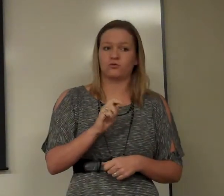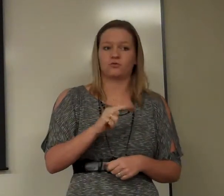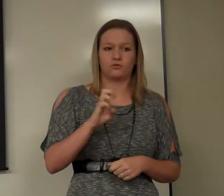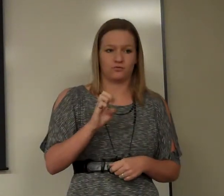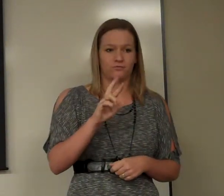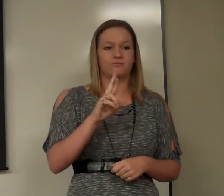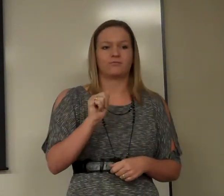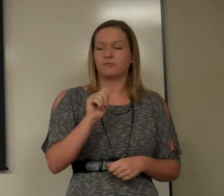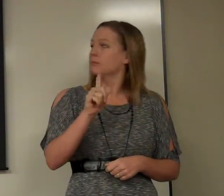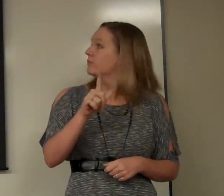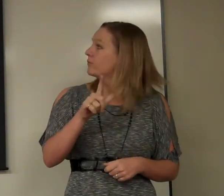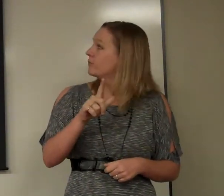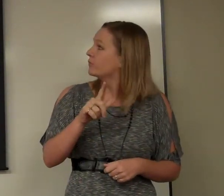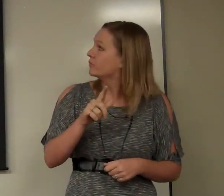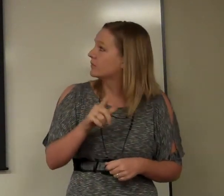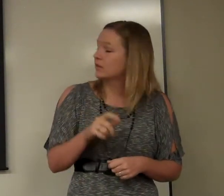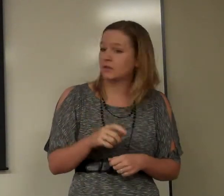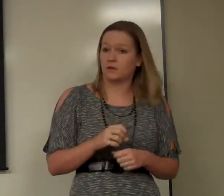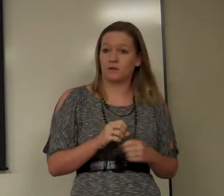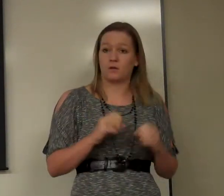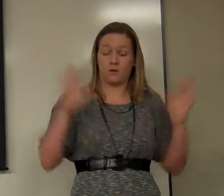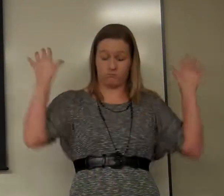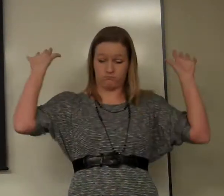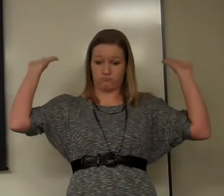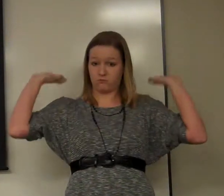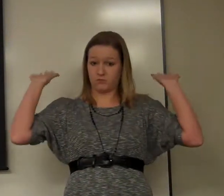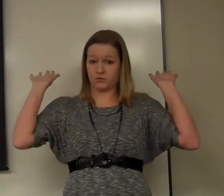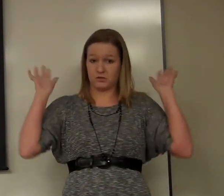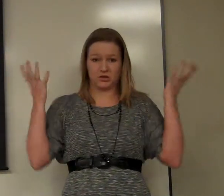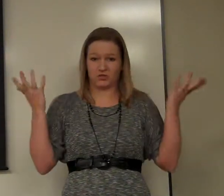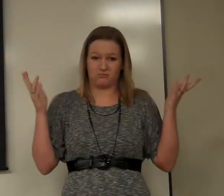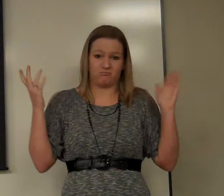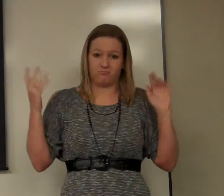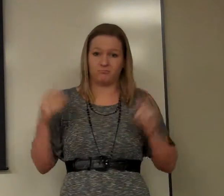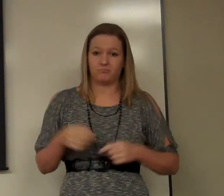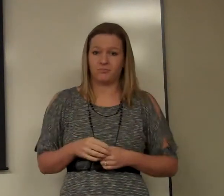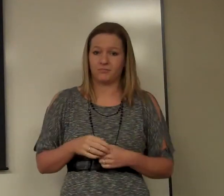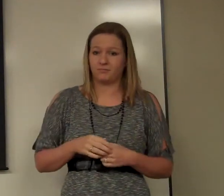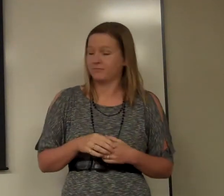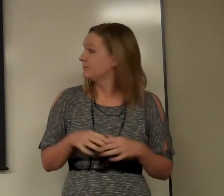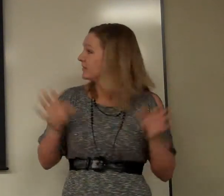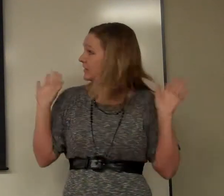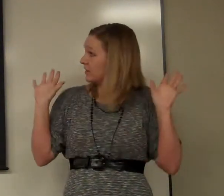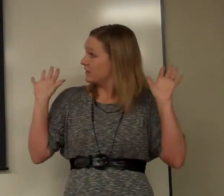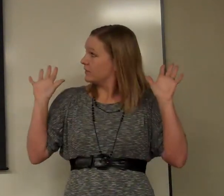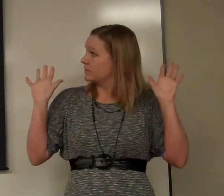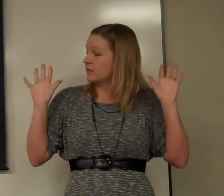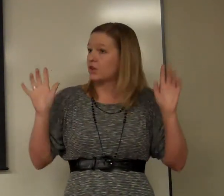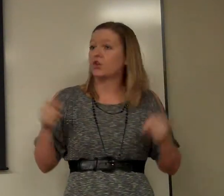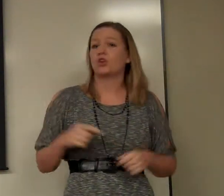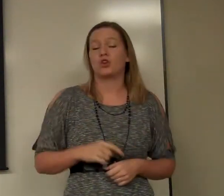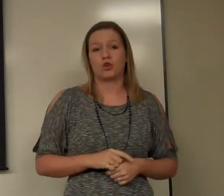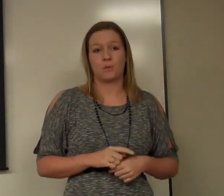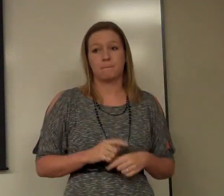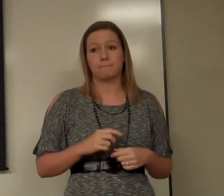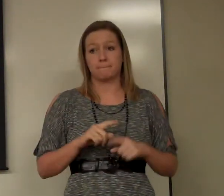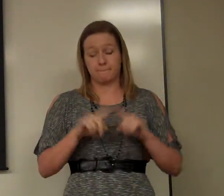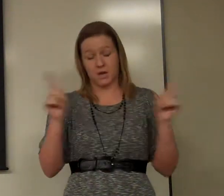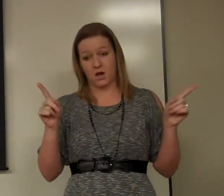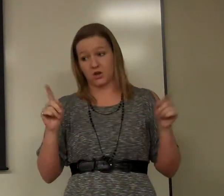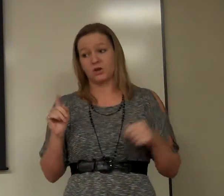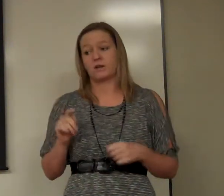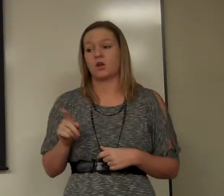we're going to destroy the city before we leave, or before you come in and take it over. So Washington was very smart, and he let them